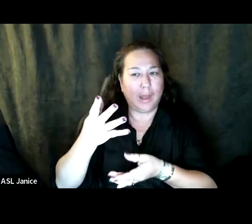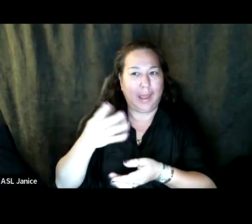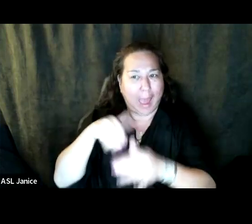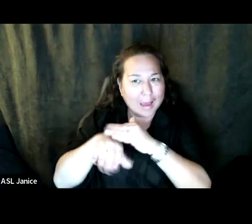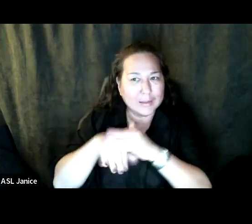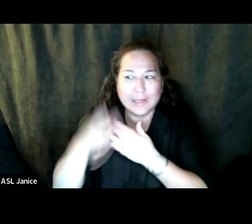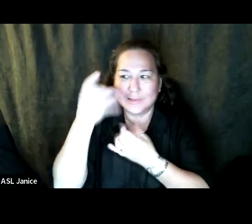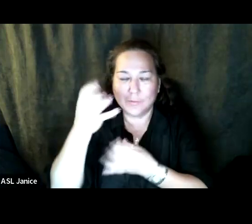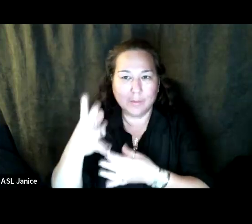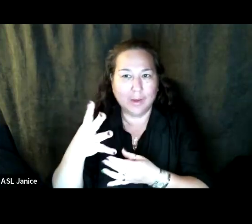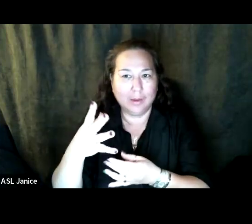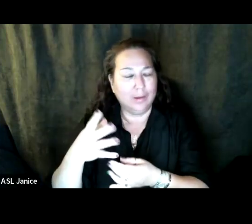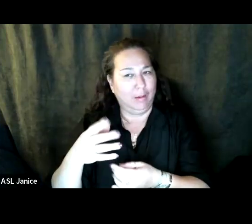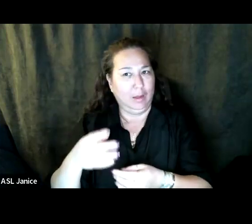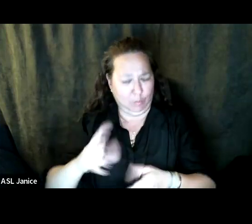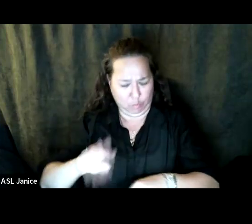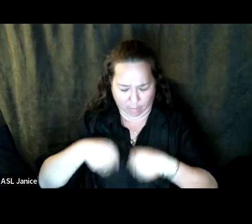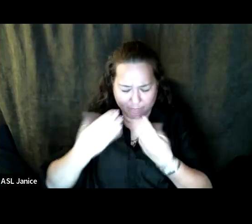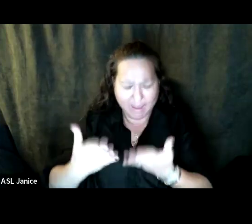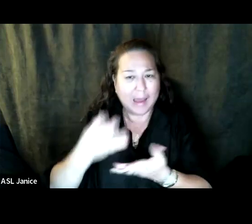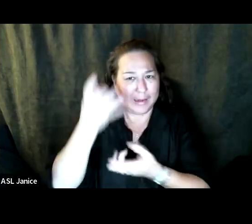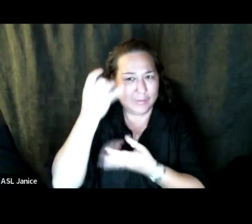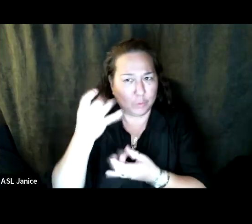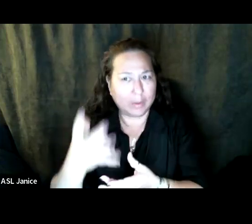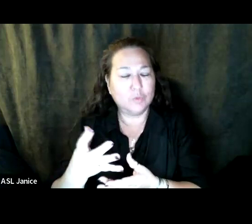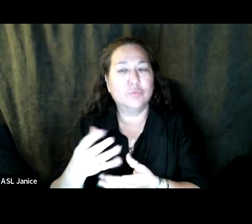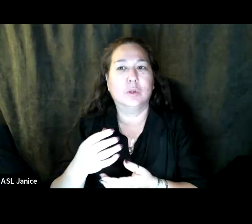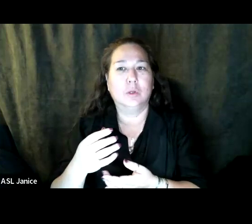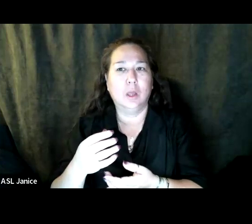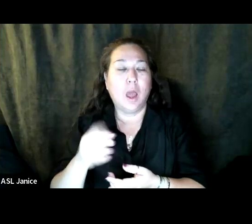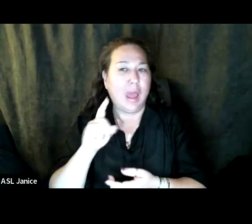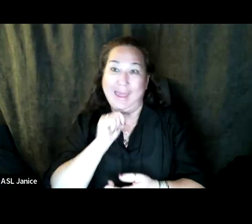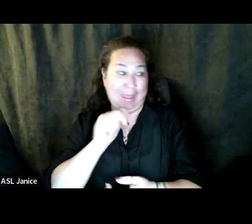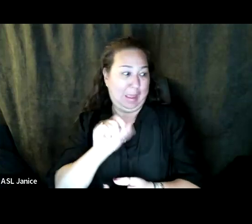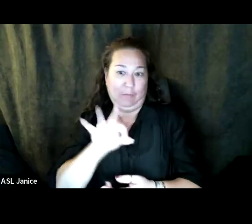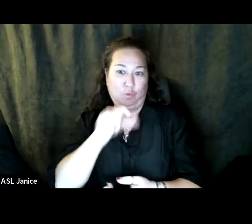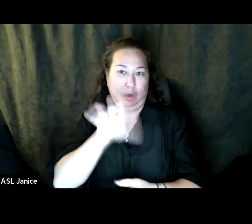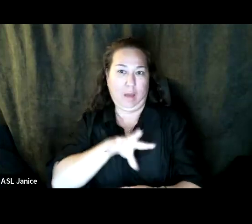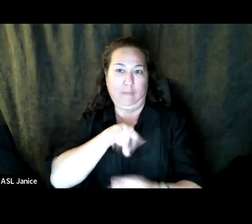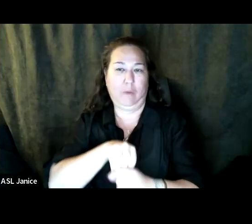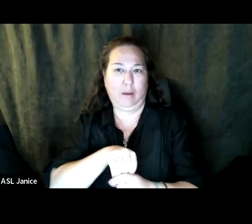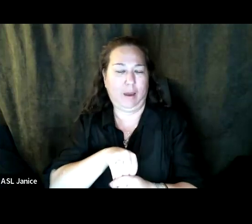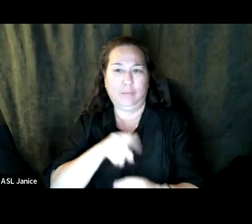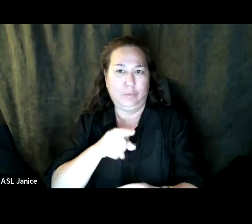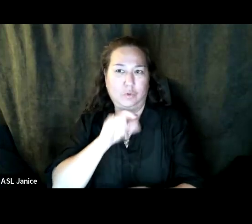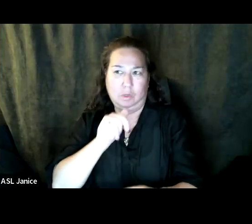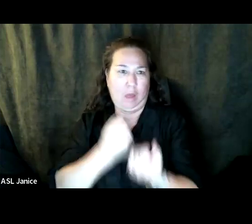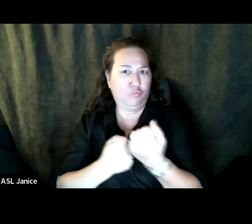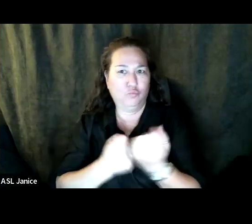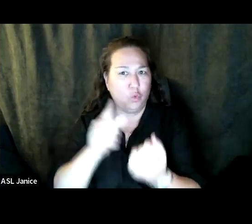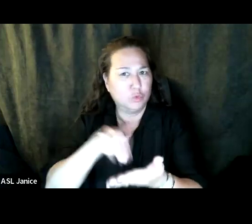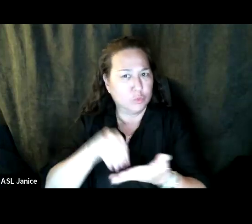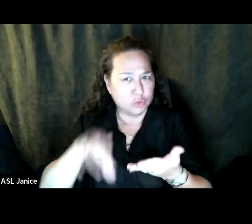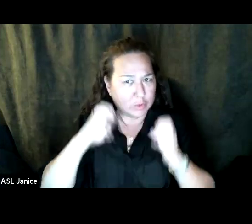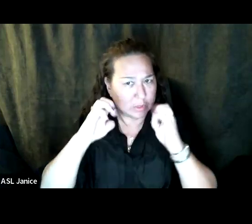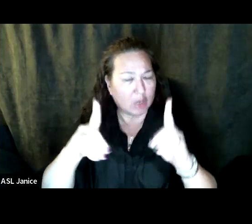get involved, that will be a deterrent to our children's education. Get involved, get information, ask questions, get